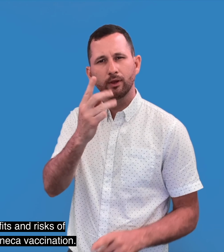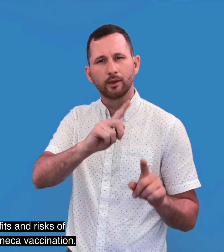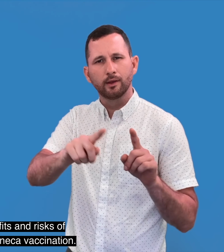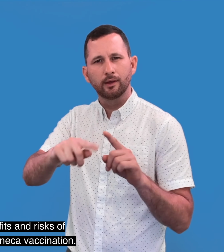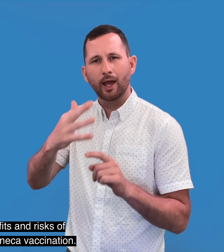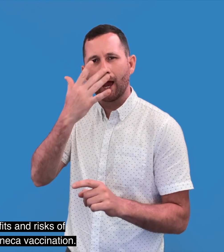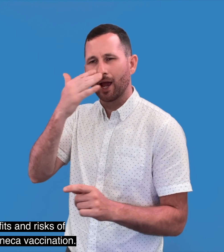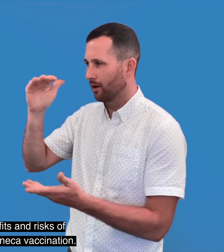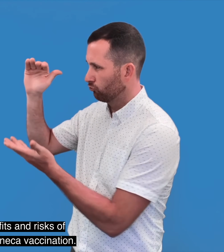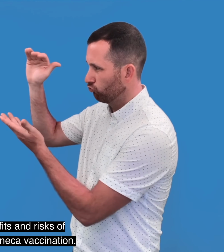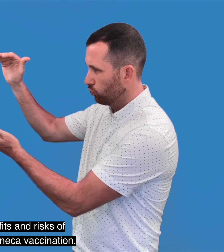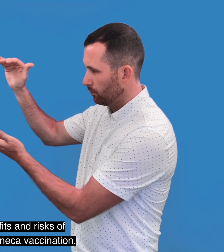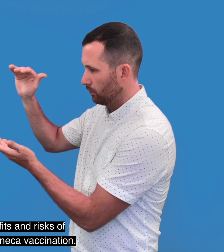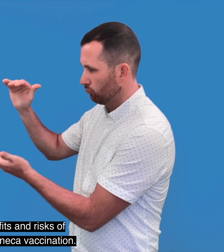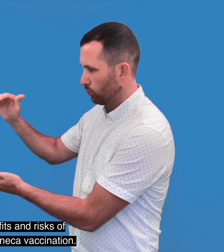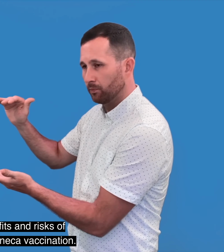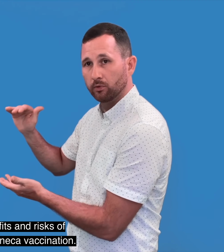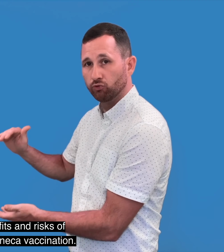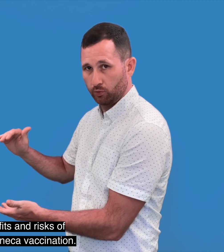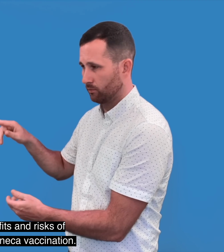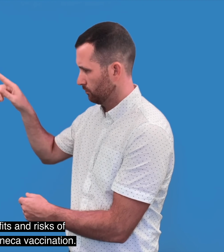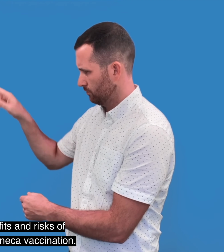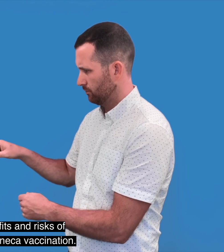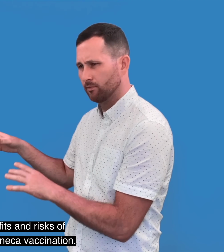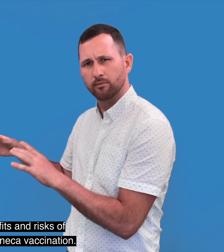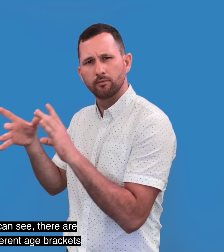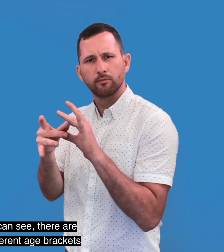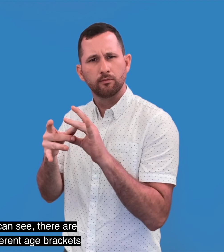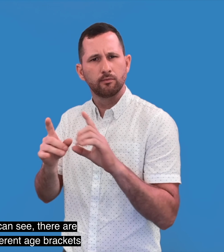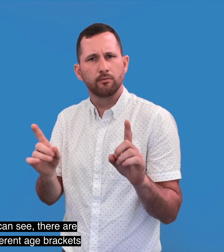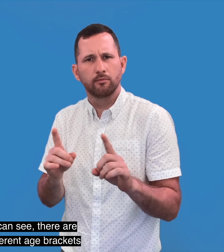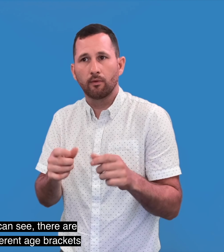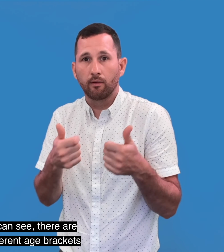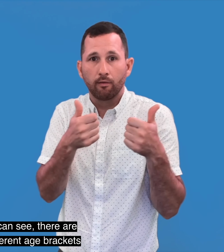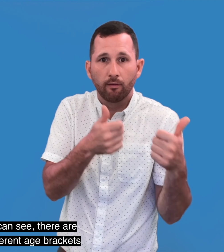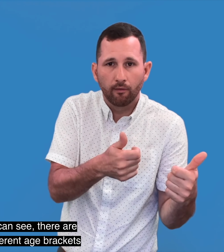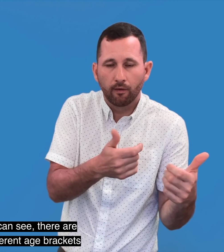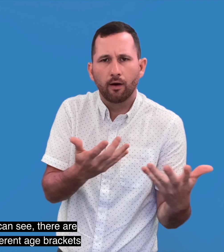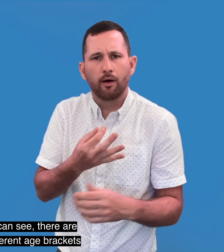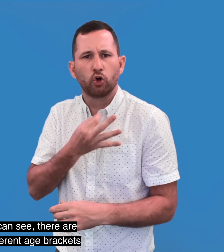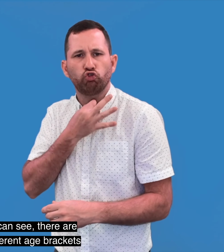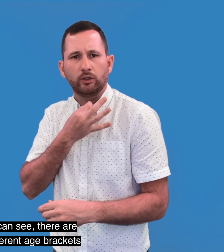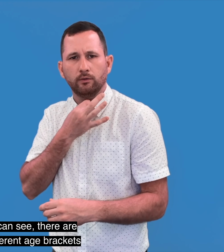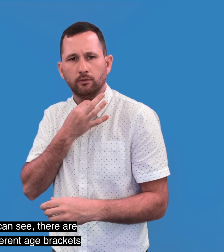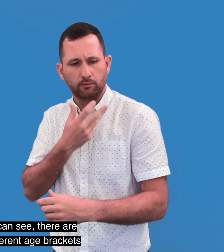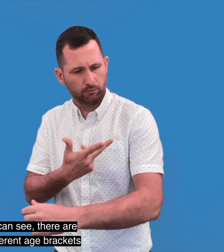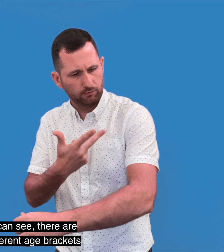Benefits and risks of Astrazeneca vaccination. As you can see, there are 3 different age brackets and